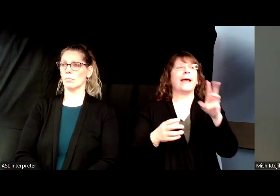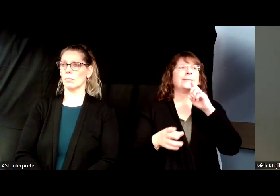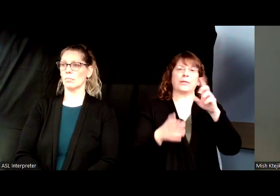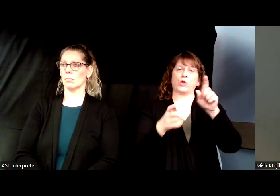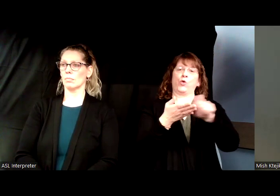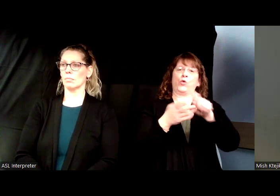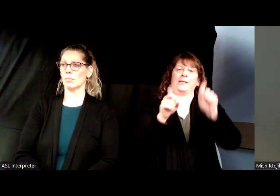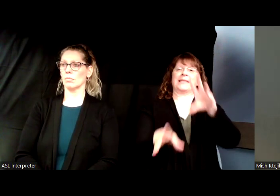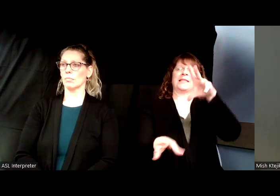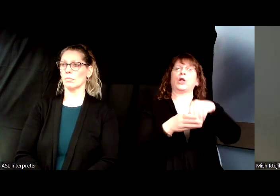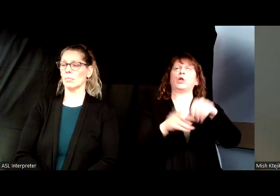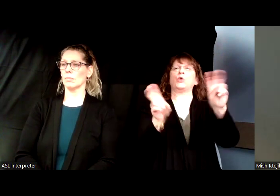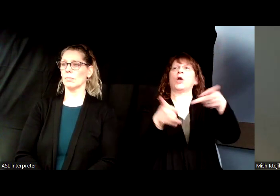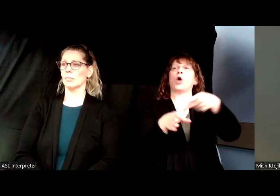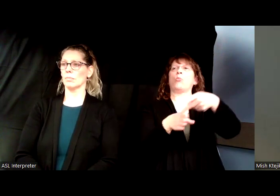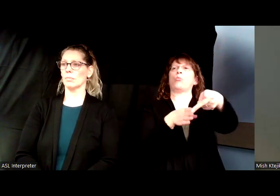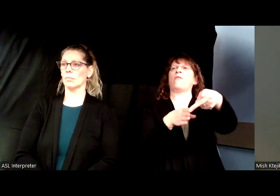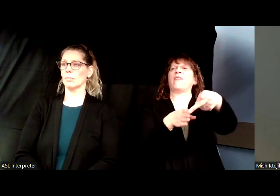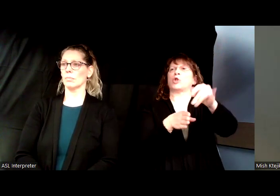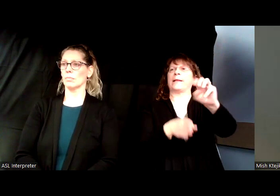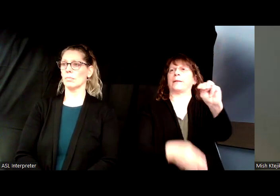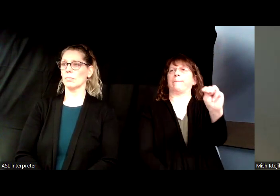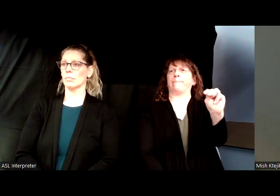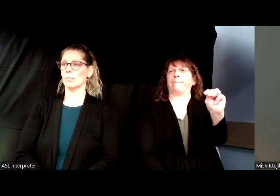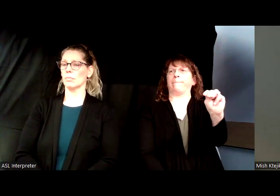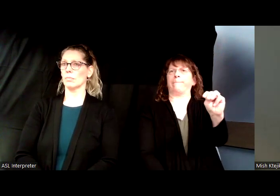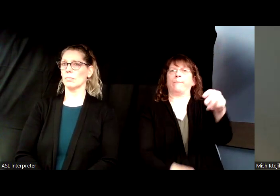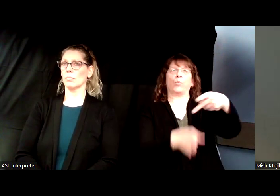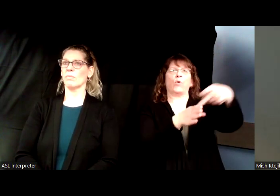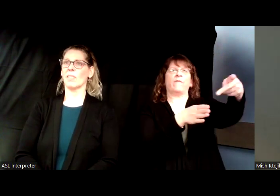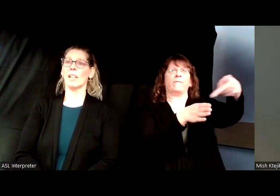at the website and